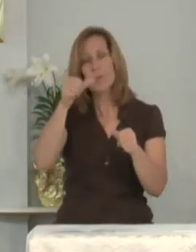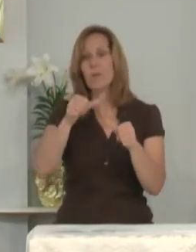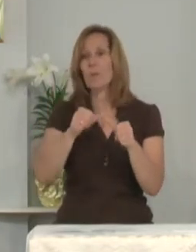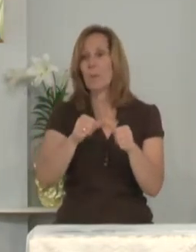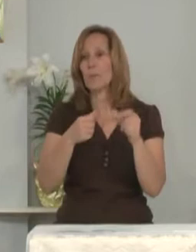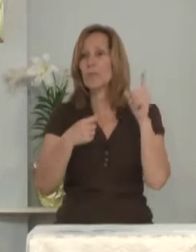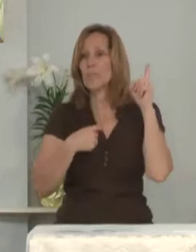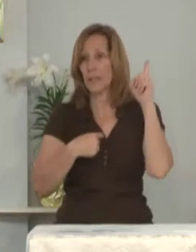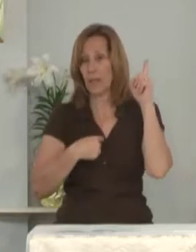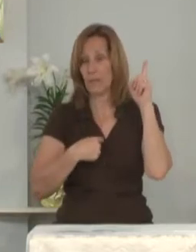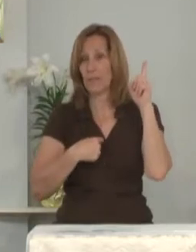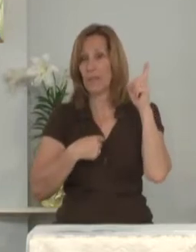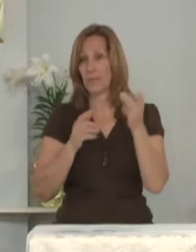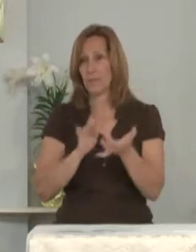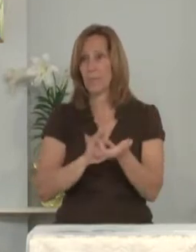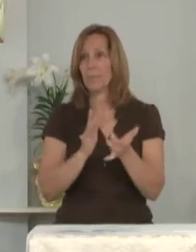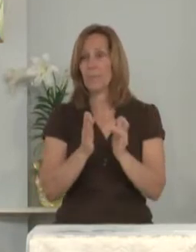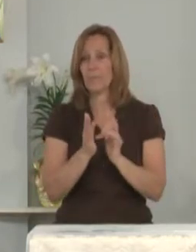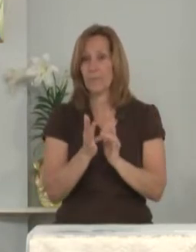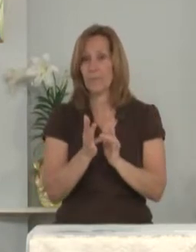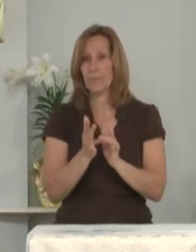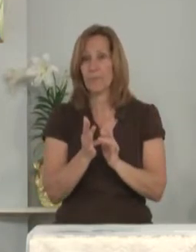this for the remembrance of me.